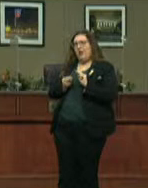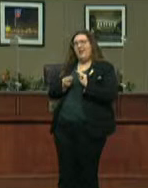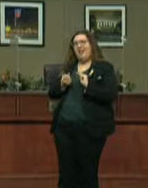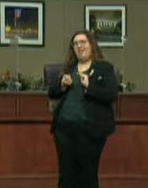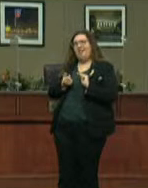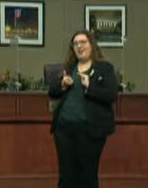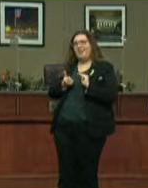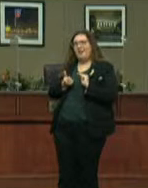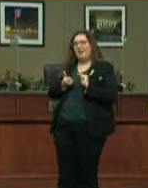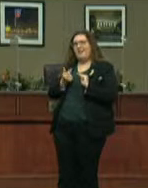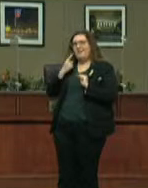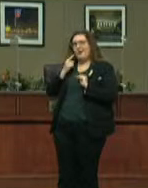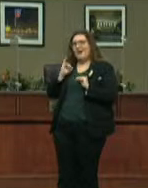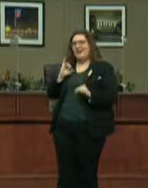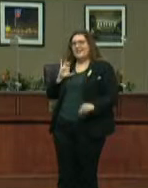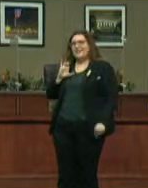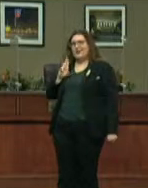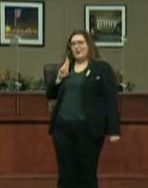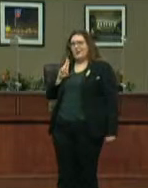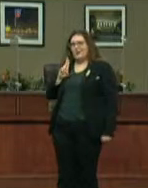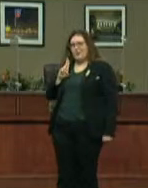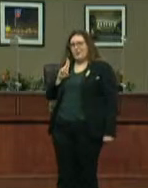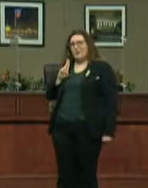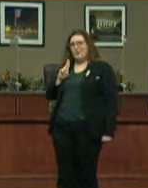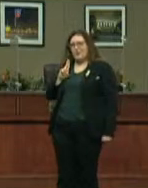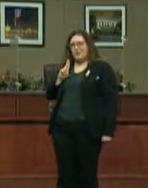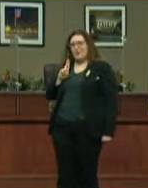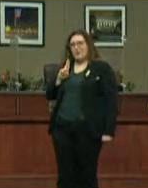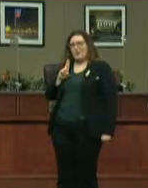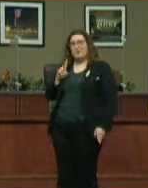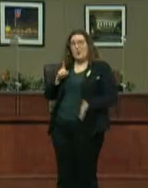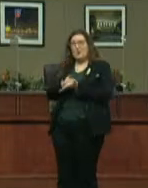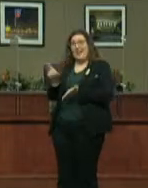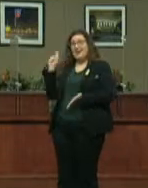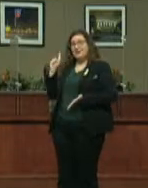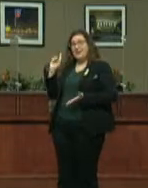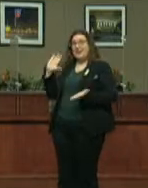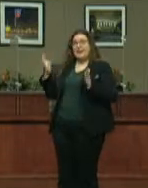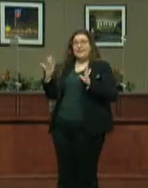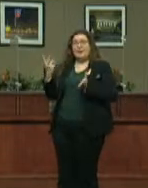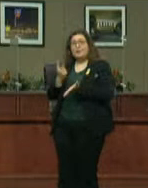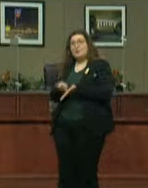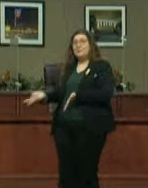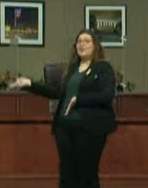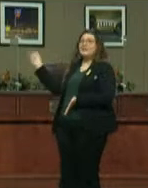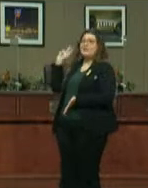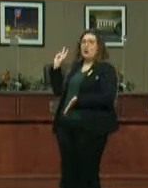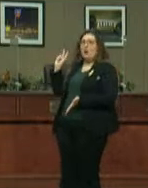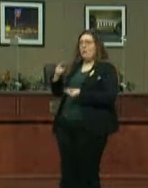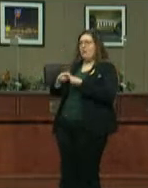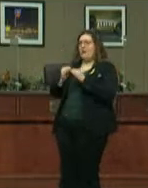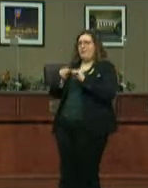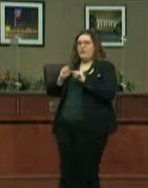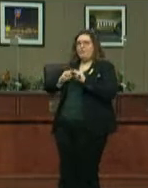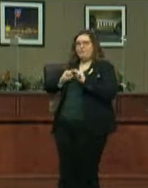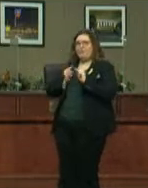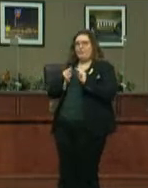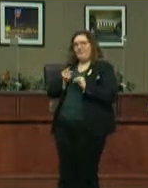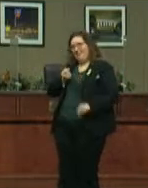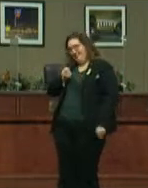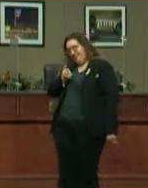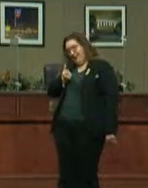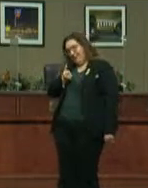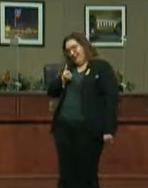ICU beds from the prior week at 26 beds in use. And then you also